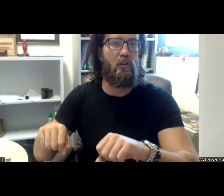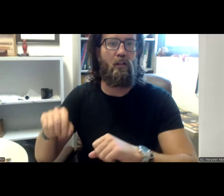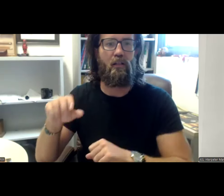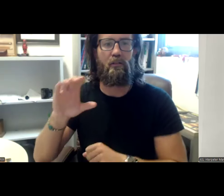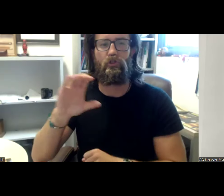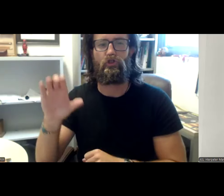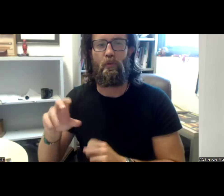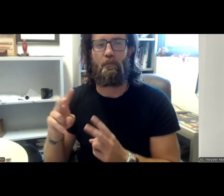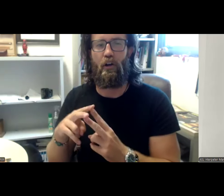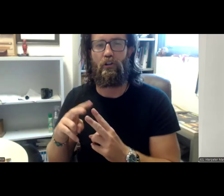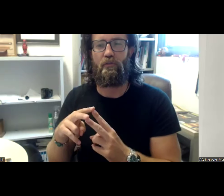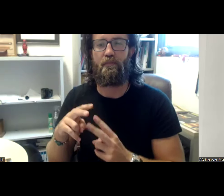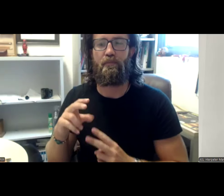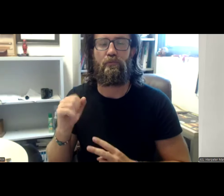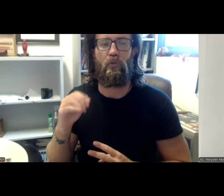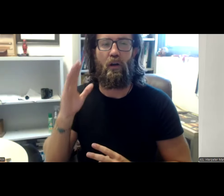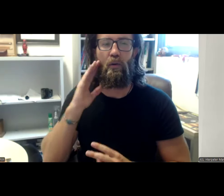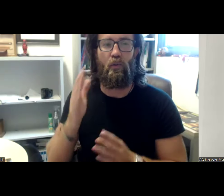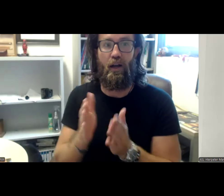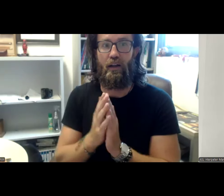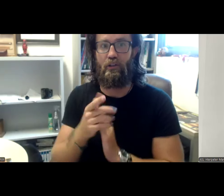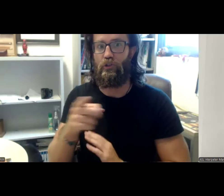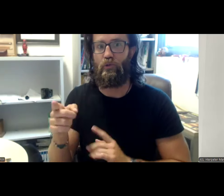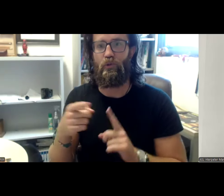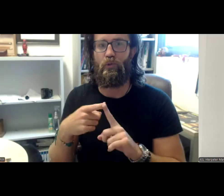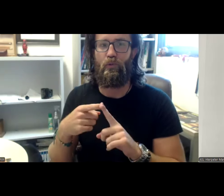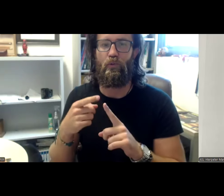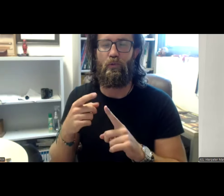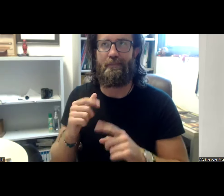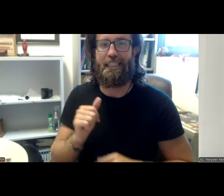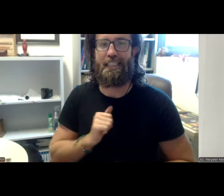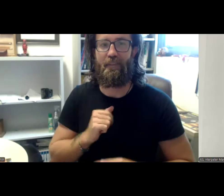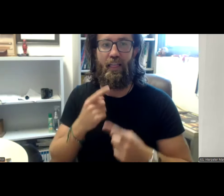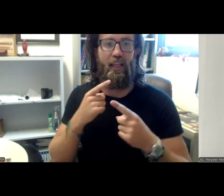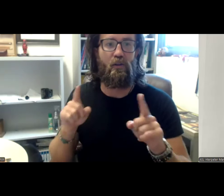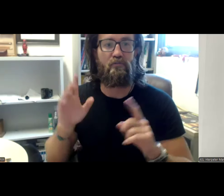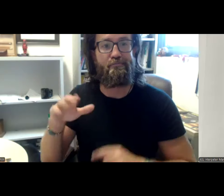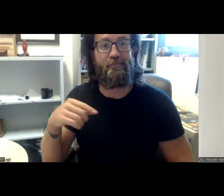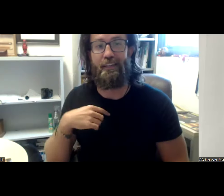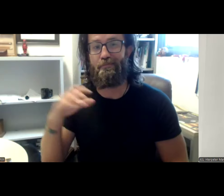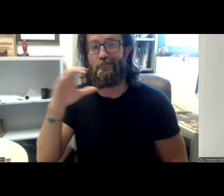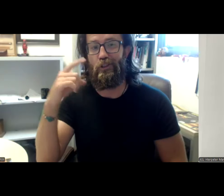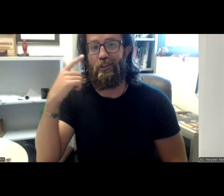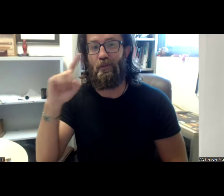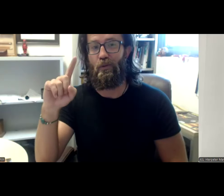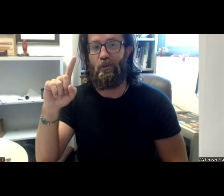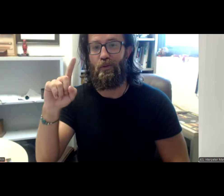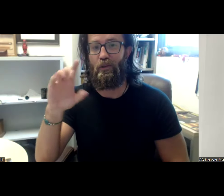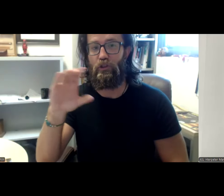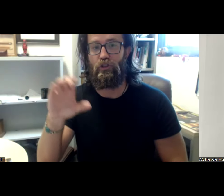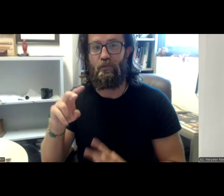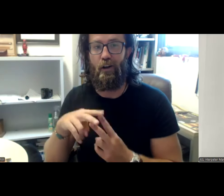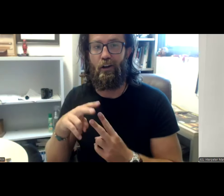to locate potential Zoom partners with each other. I know I asked you to